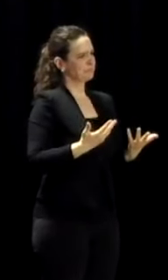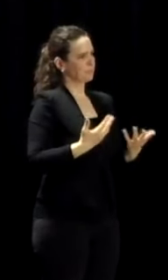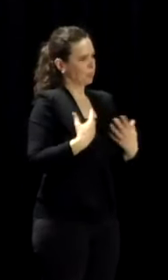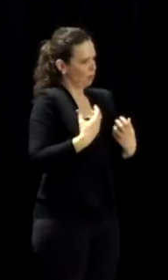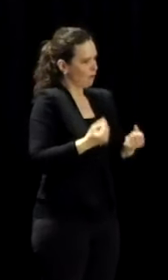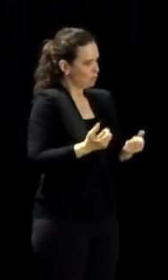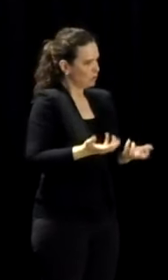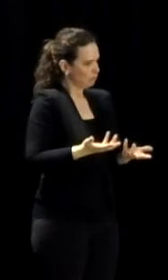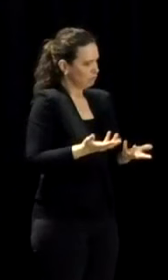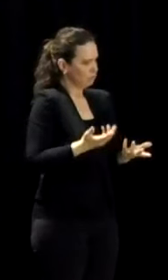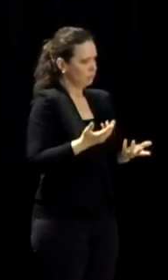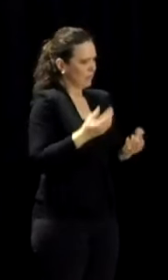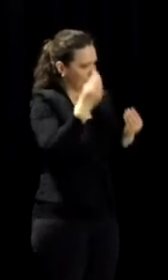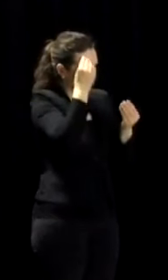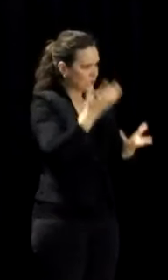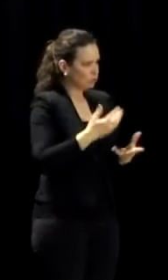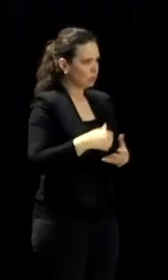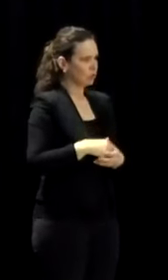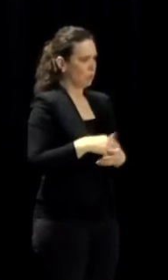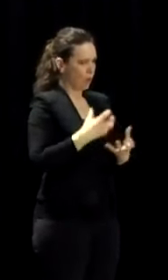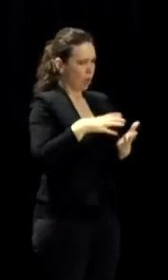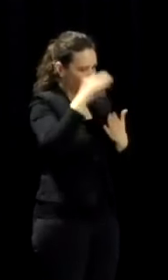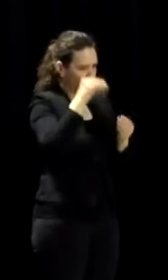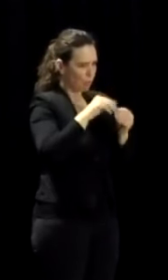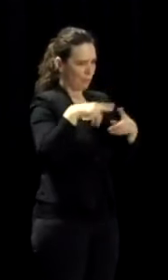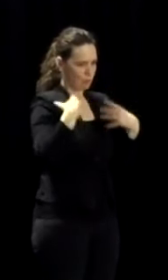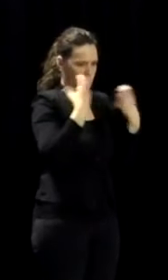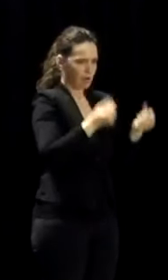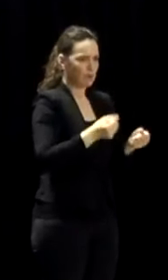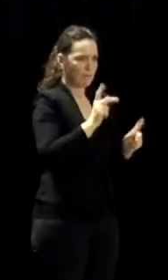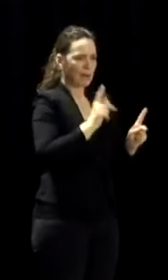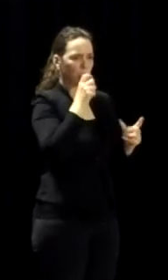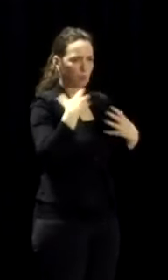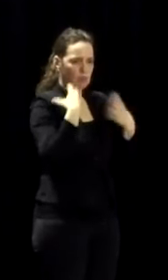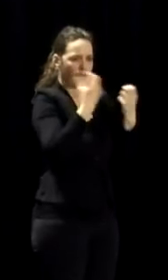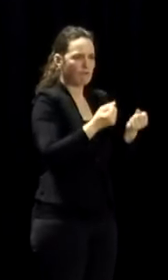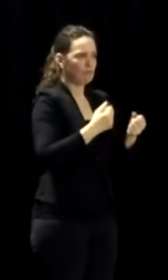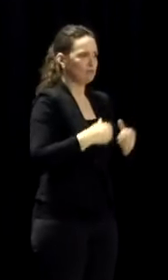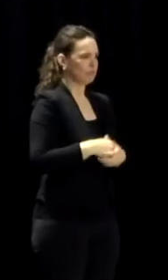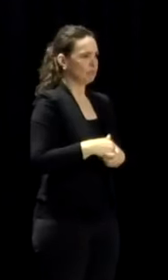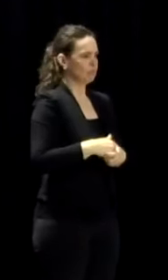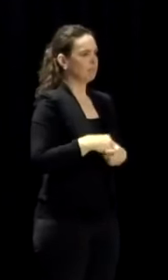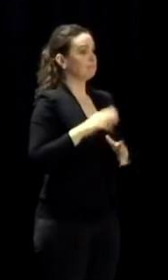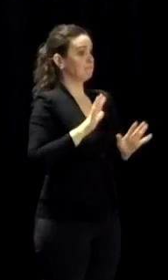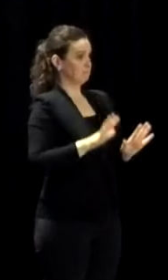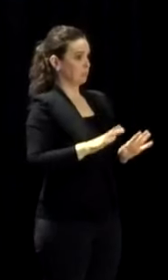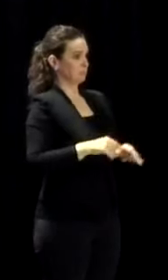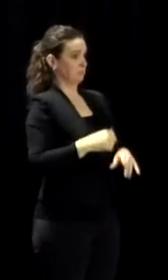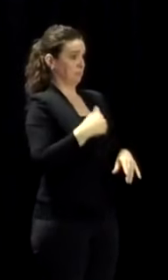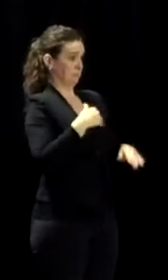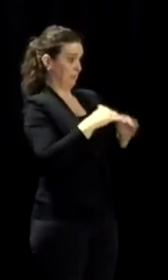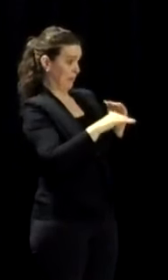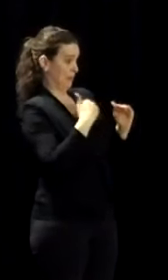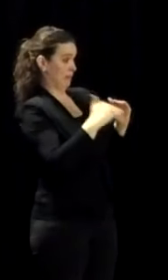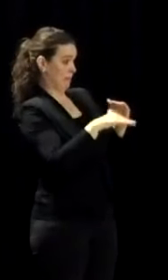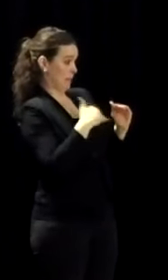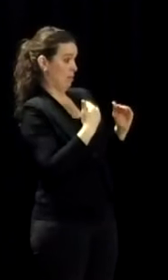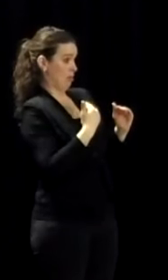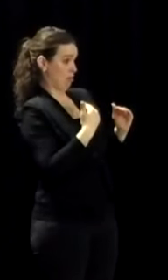me is I'm getting to talk more and more to people that are reaching out to me who have been sick, and